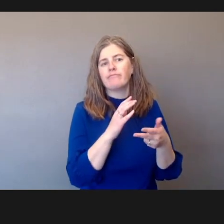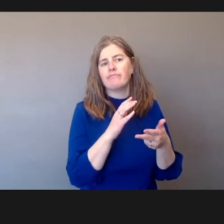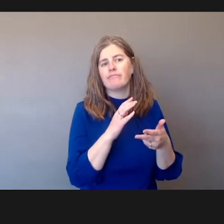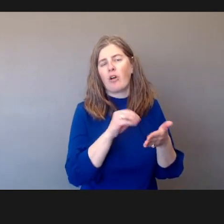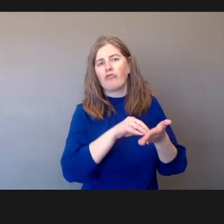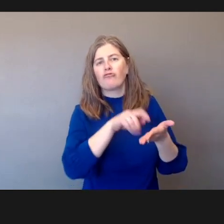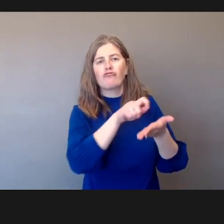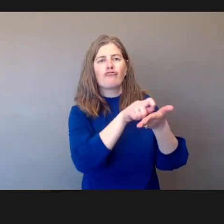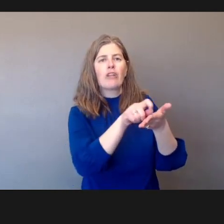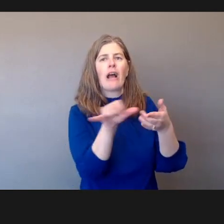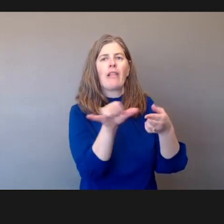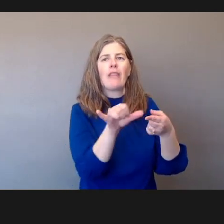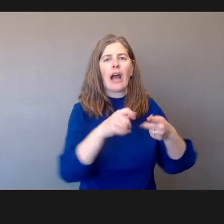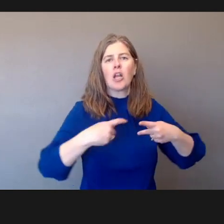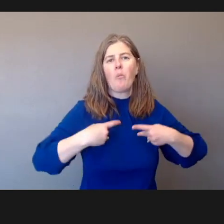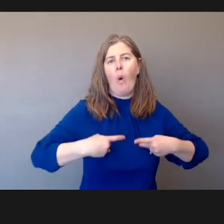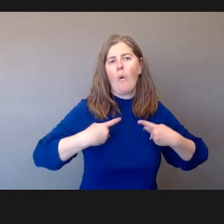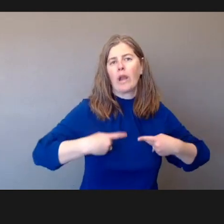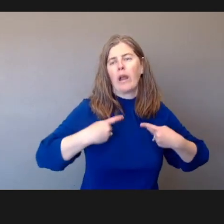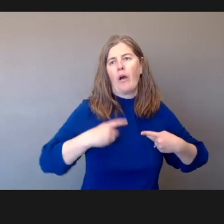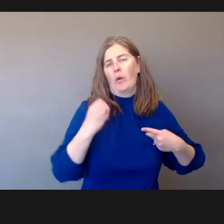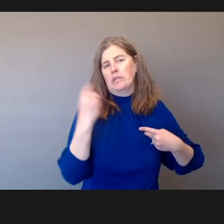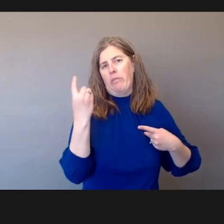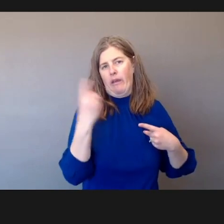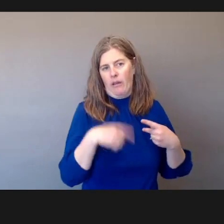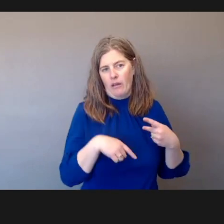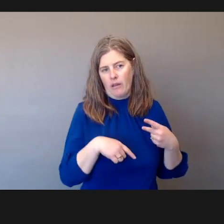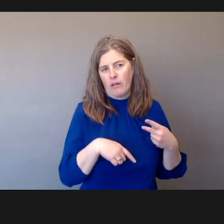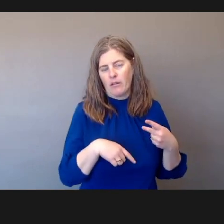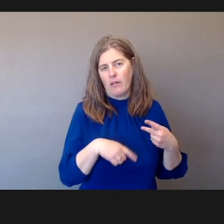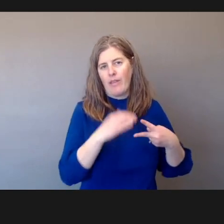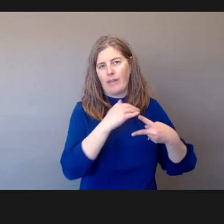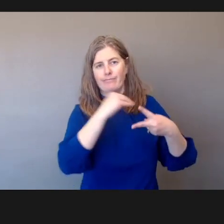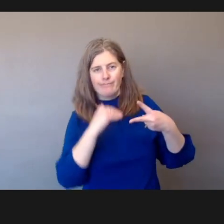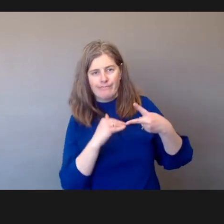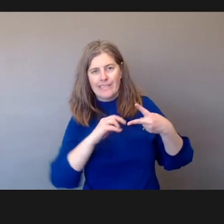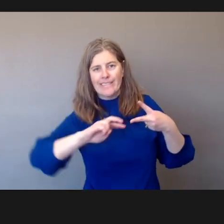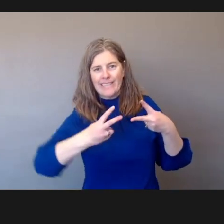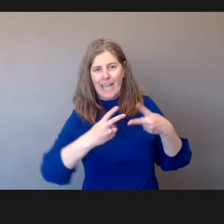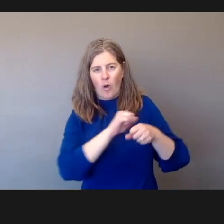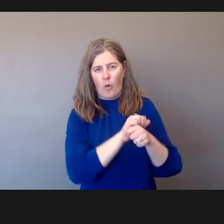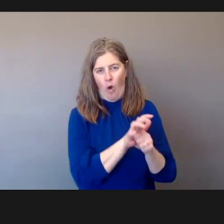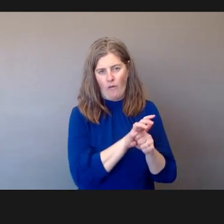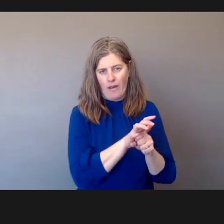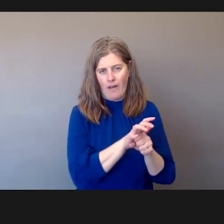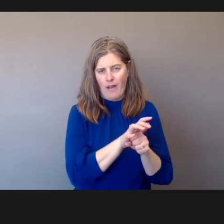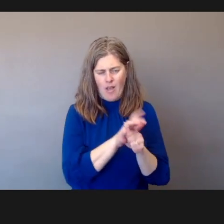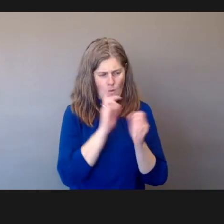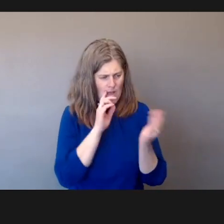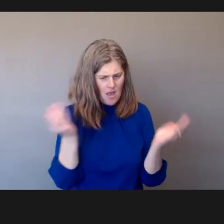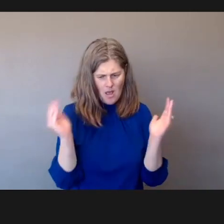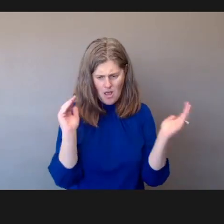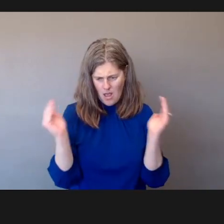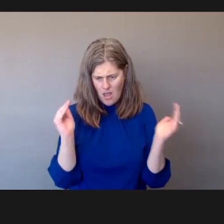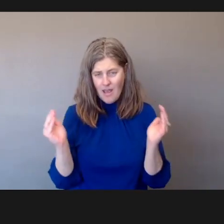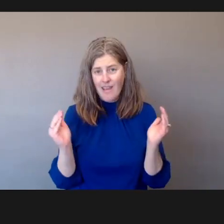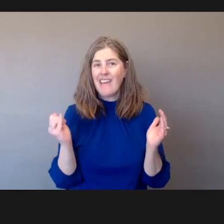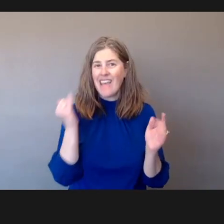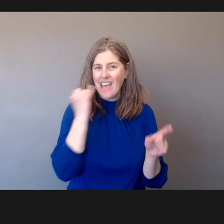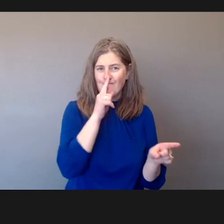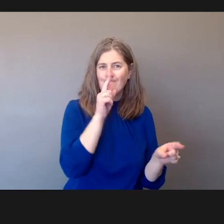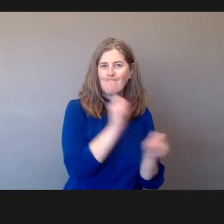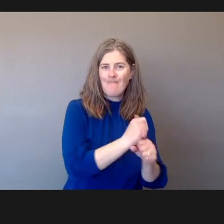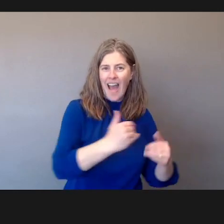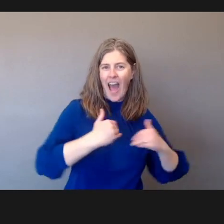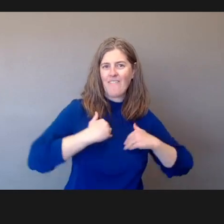written something like pneumonia or something and had COVID second. And then we cross-check that. And if they had a positive test